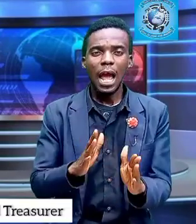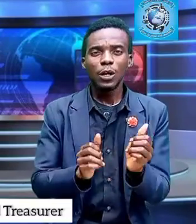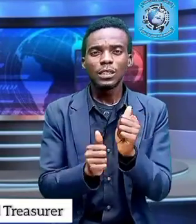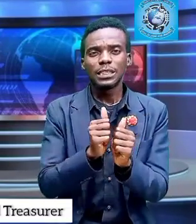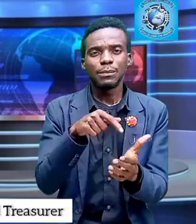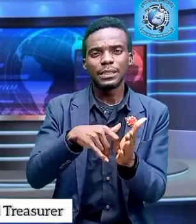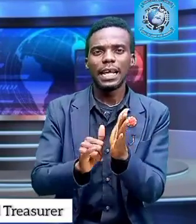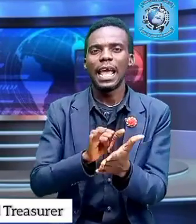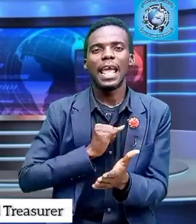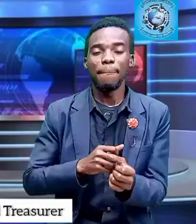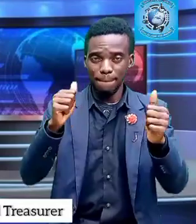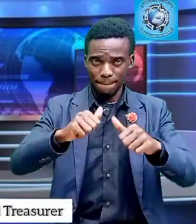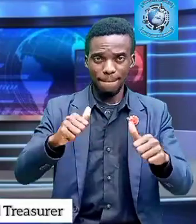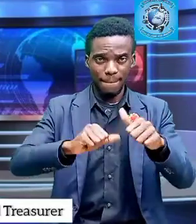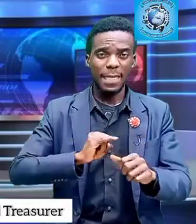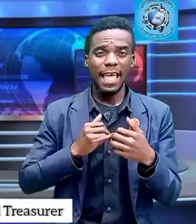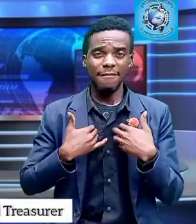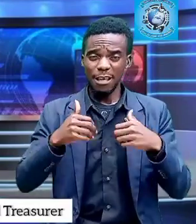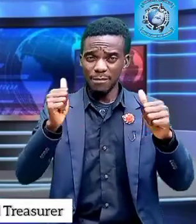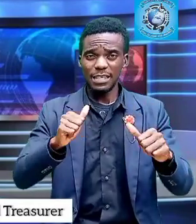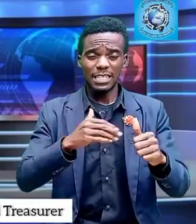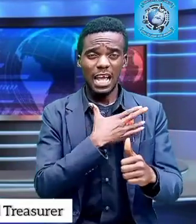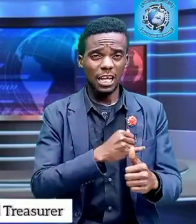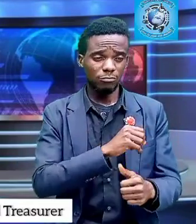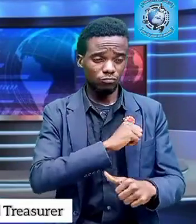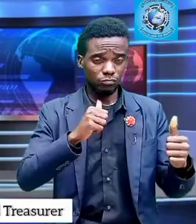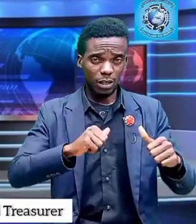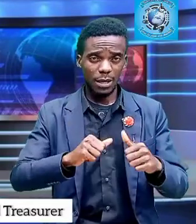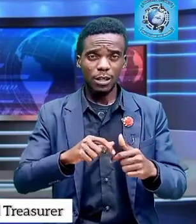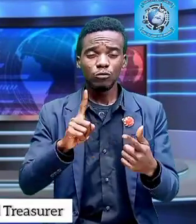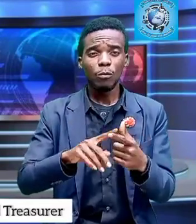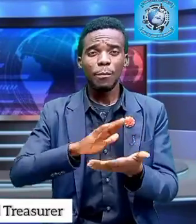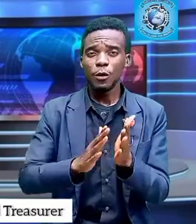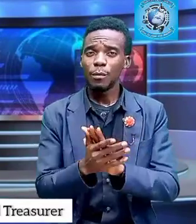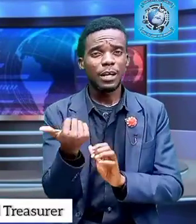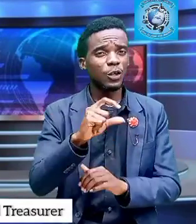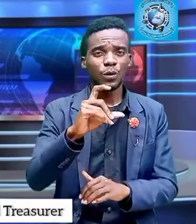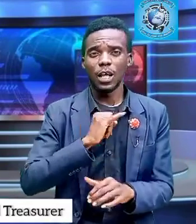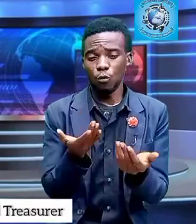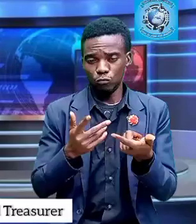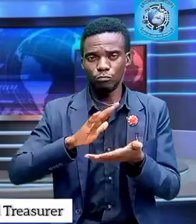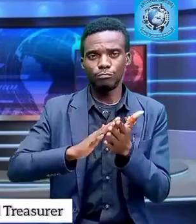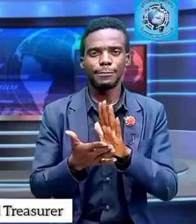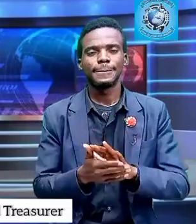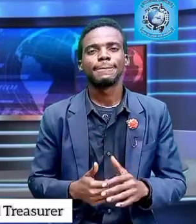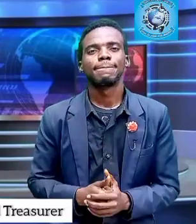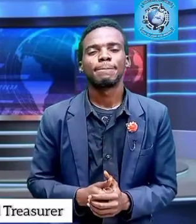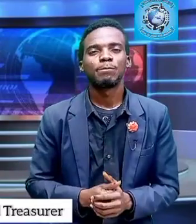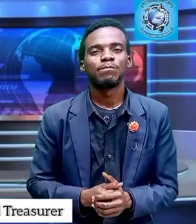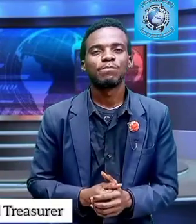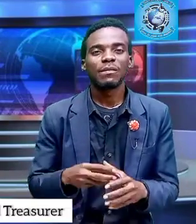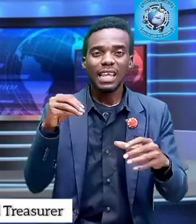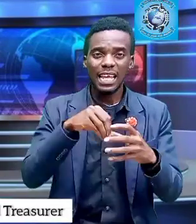am competent. I have the capacity and the credibility to become anyone I want to become.